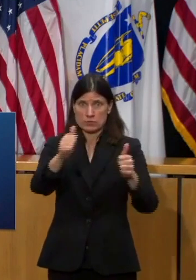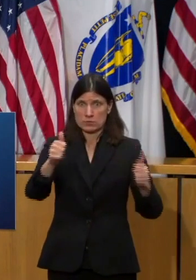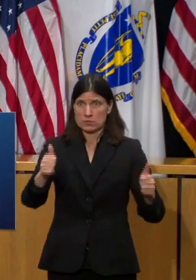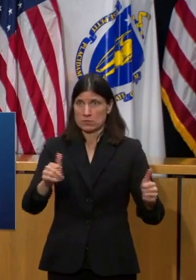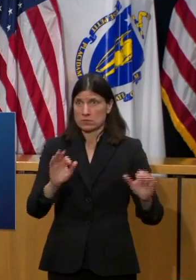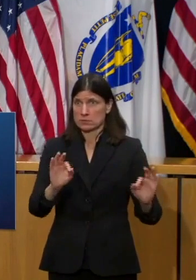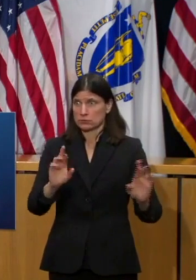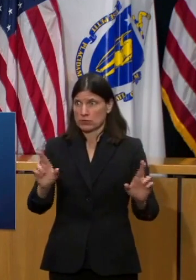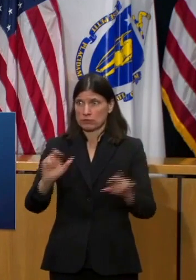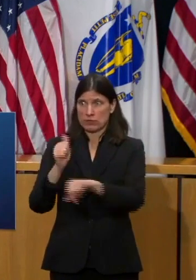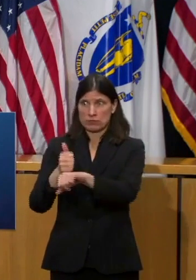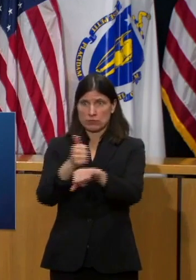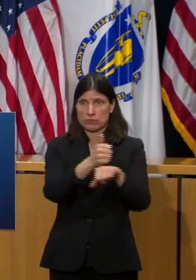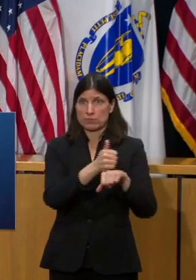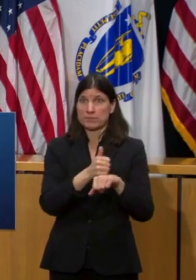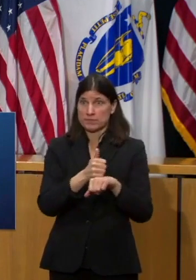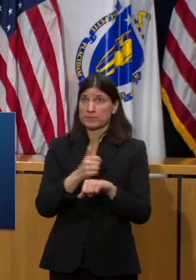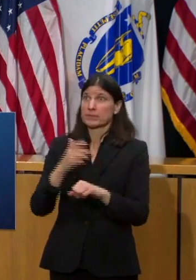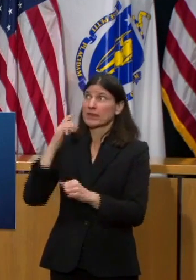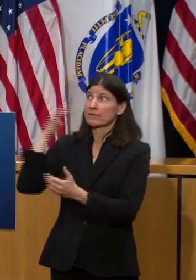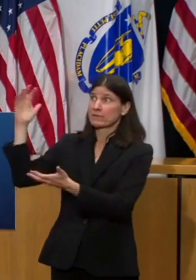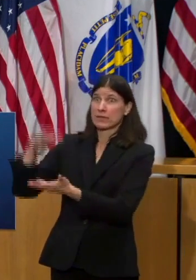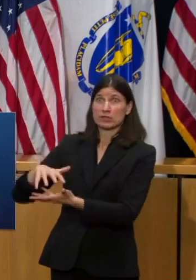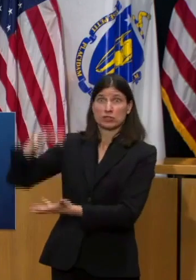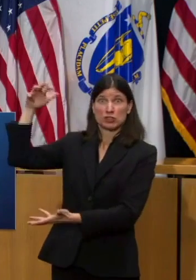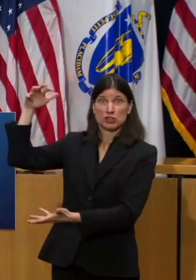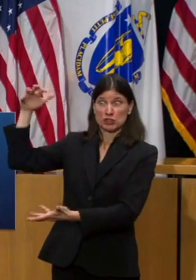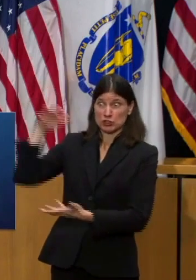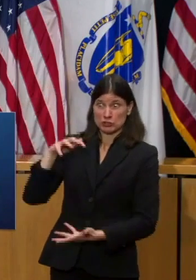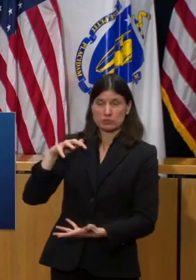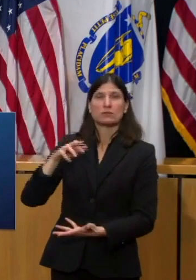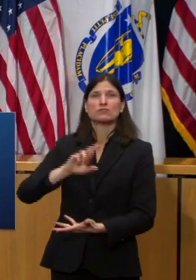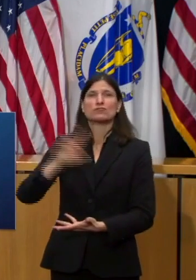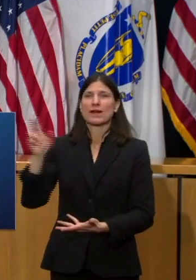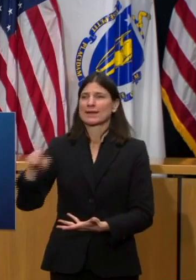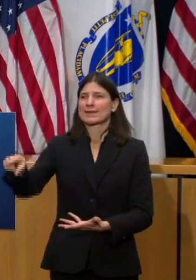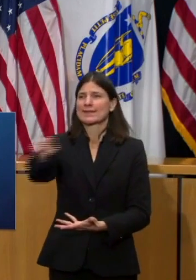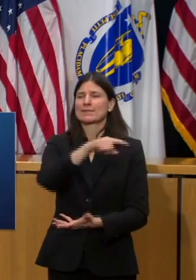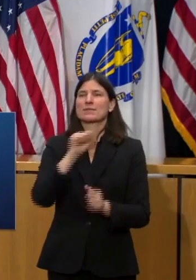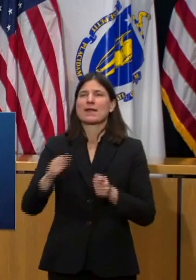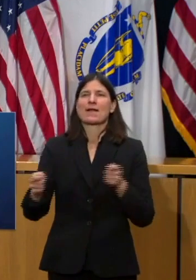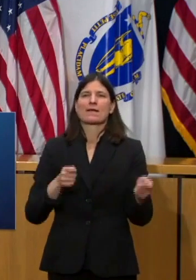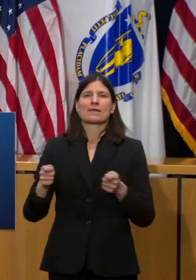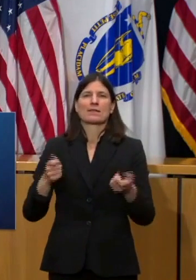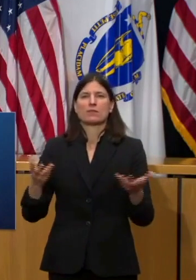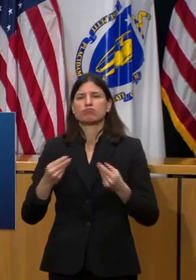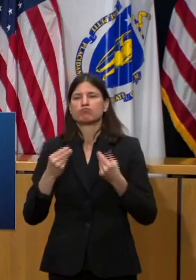ready if and when the federal supply on a weekly basis goes up.